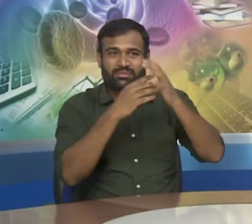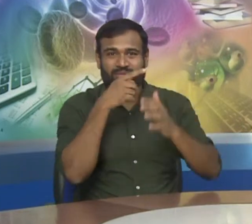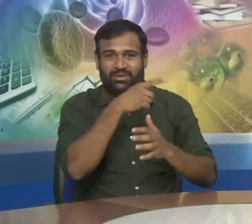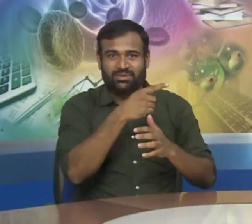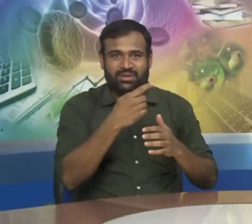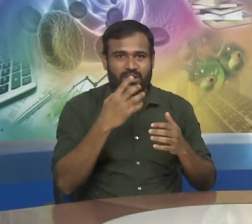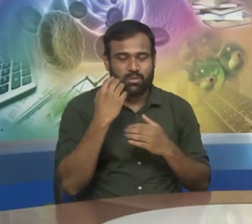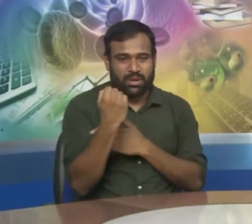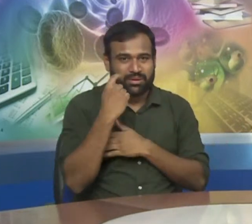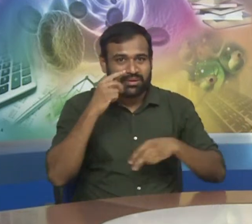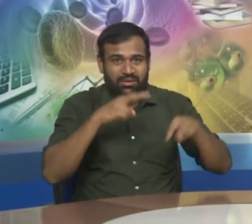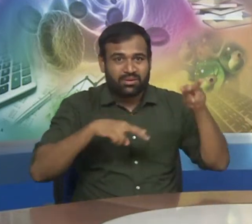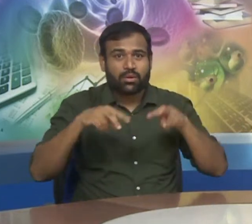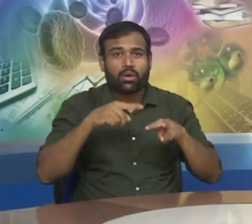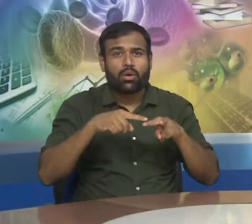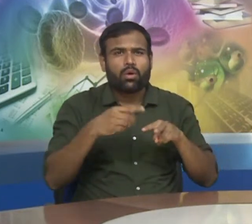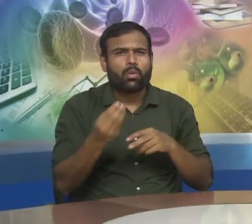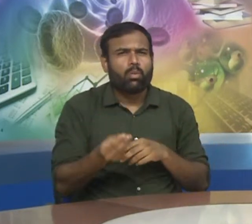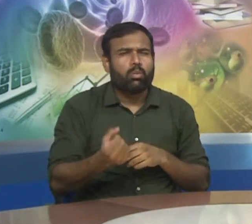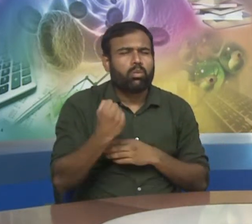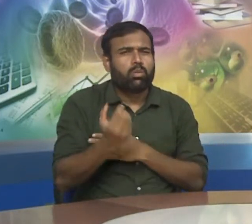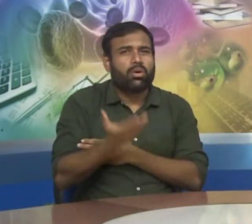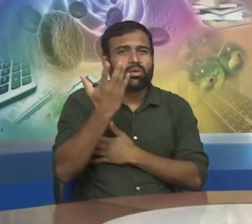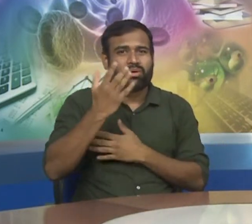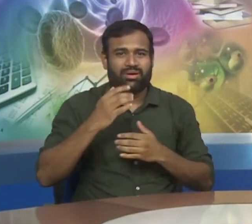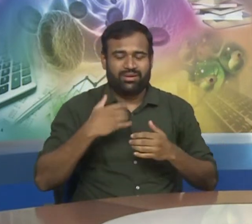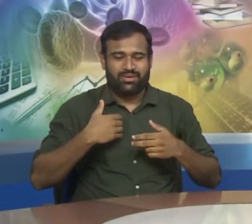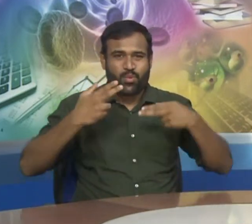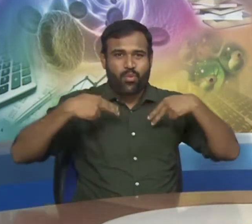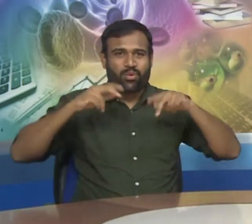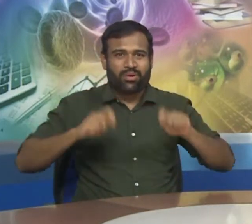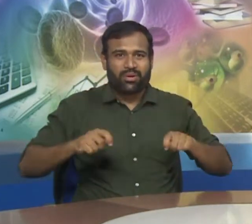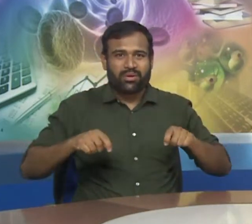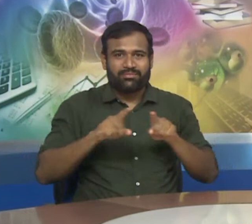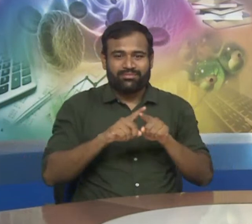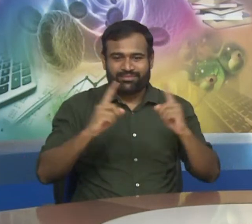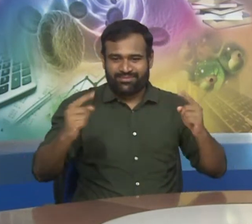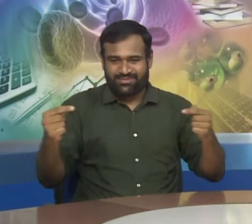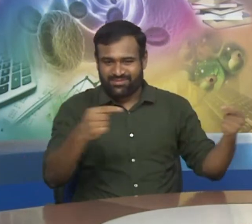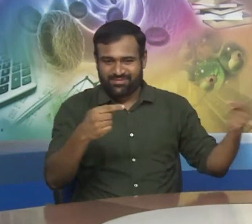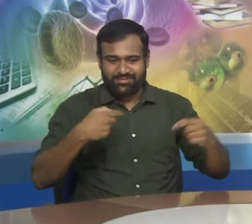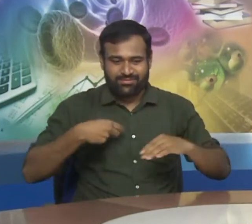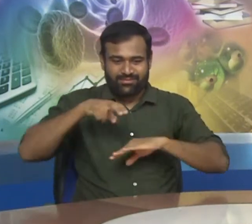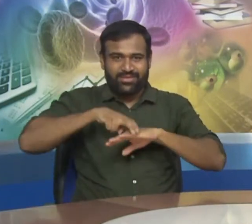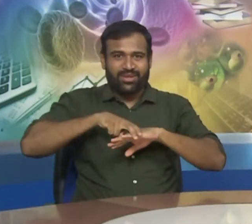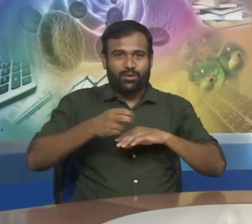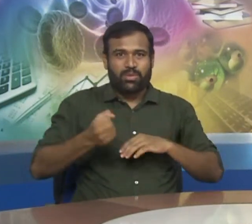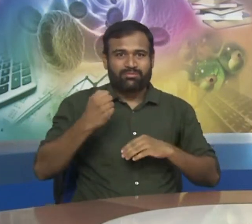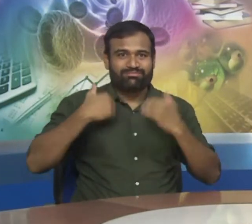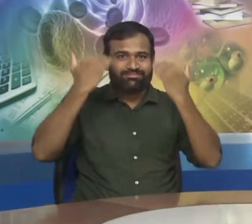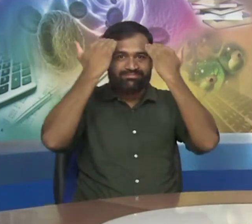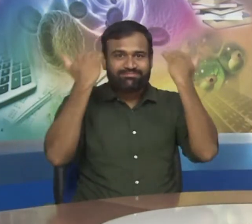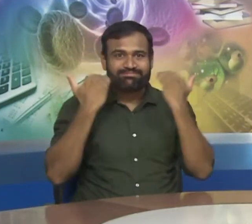The Supreme Court has given momentous decision through what is called judicial